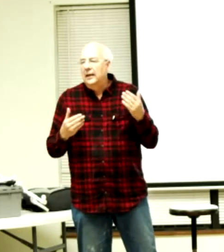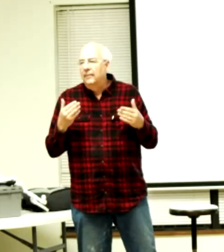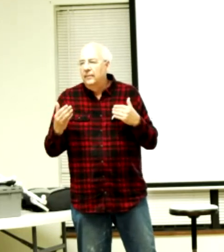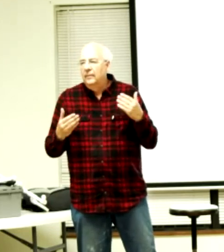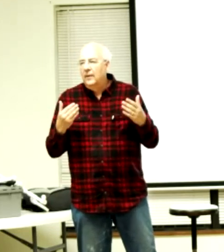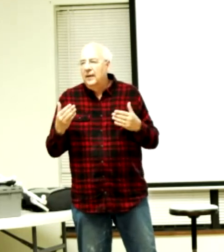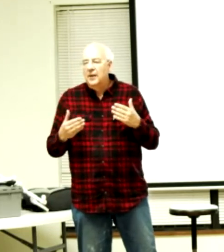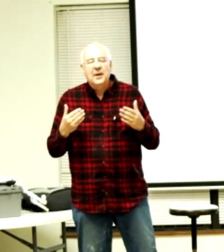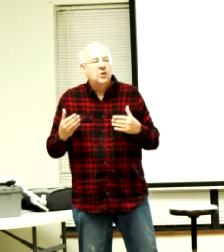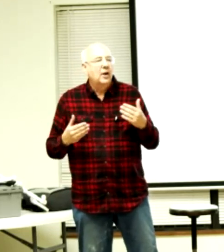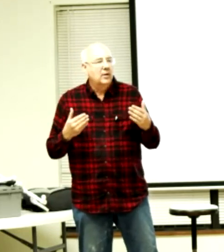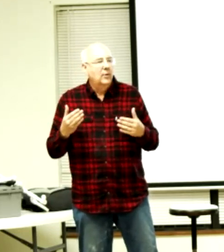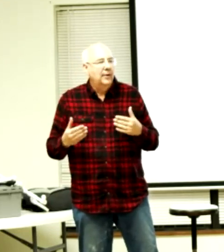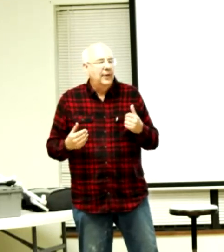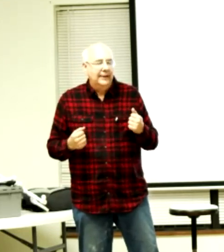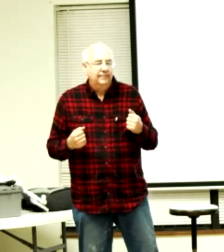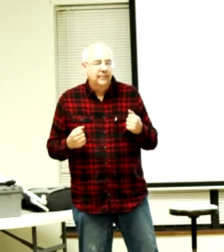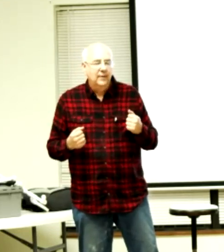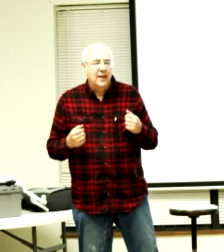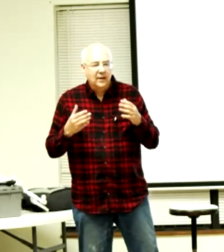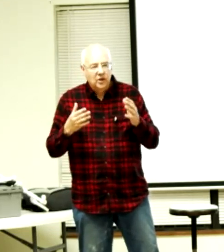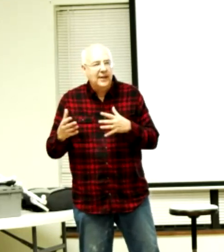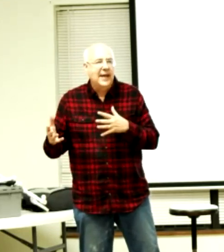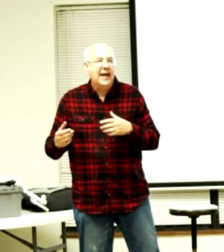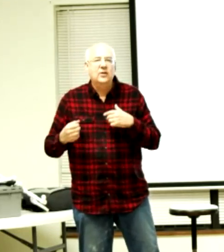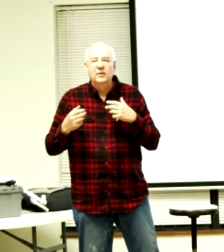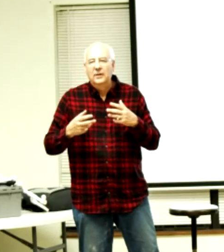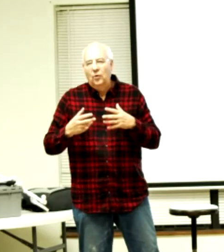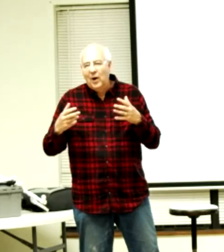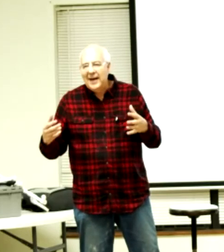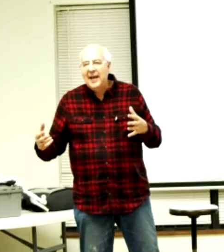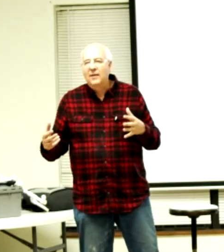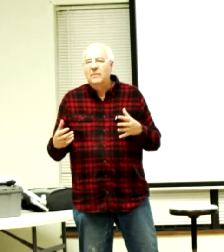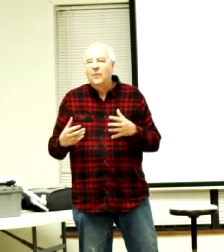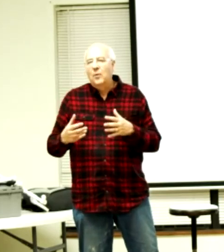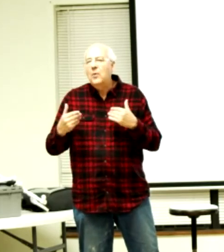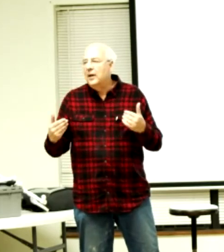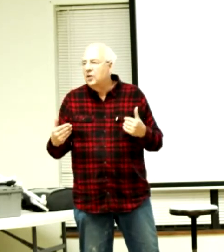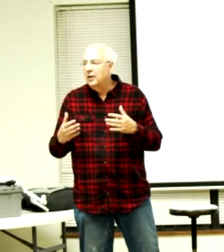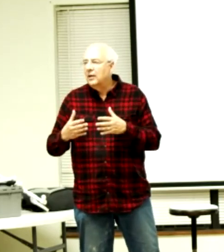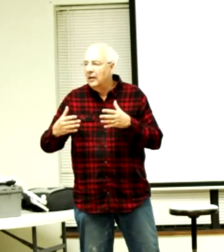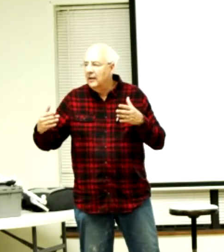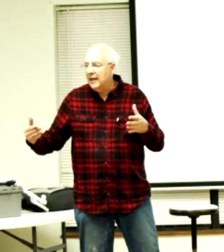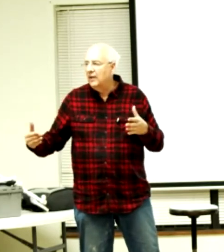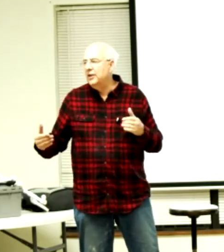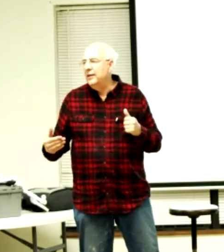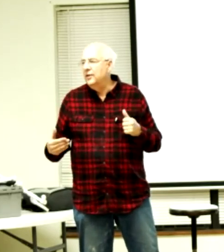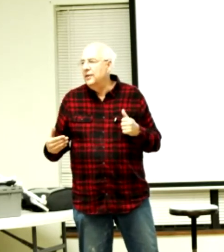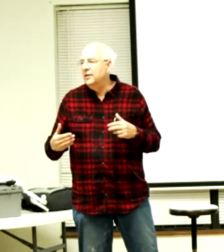can sometimes struggle with the English syntax, writing out what we would consider clear English sentences, that